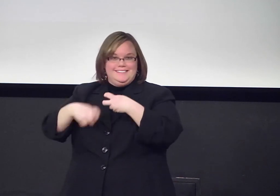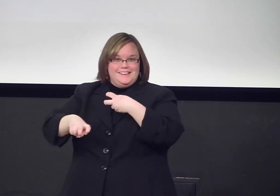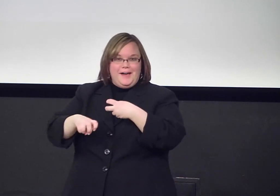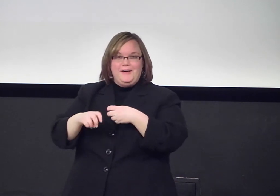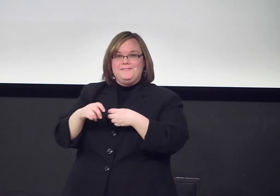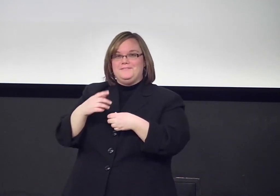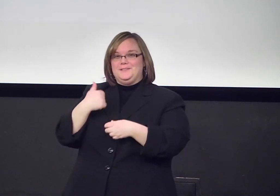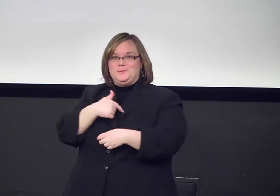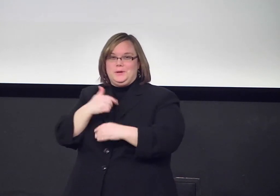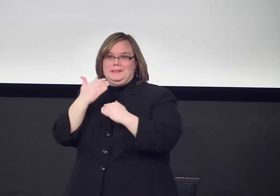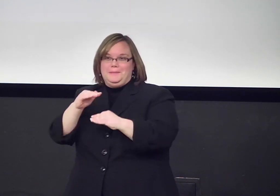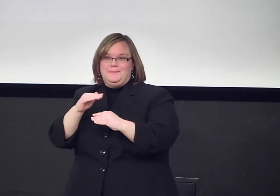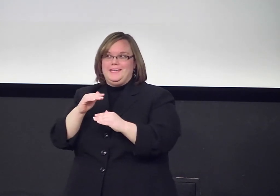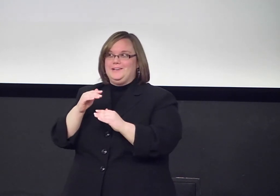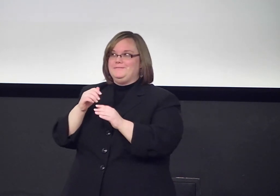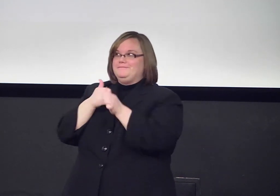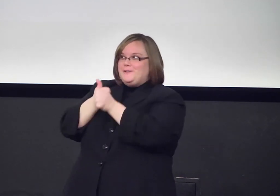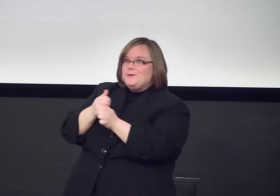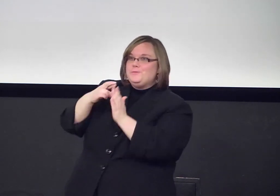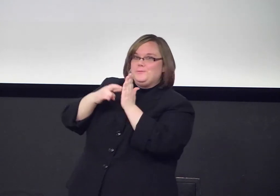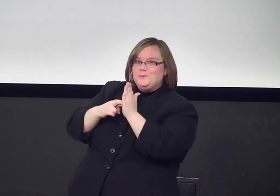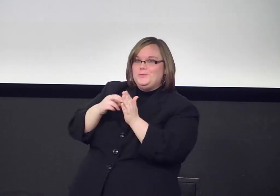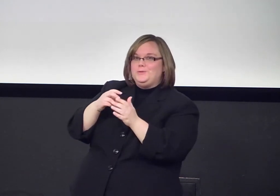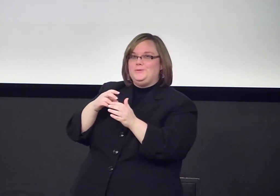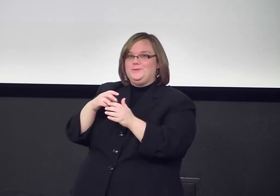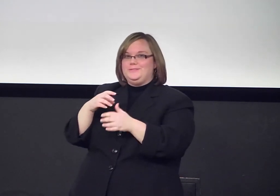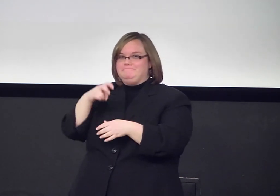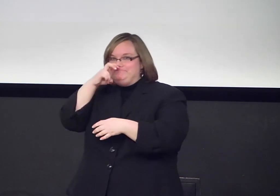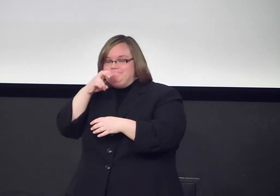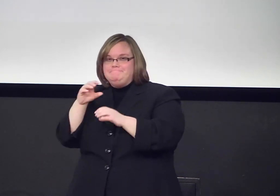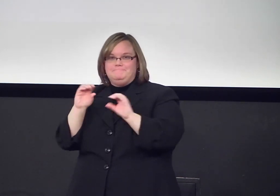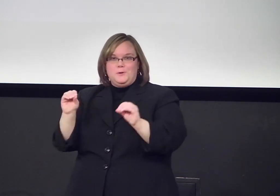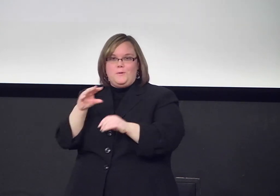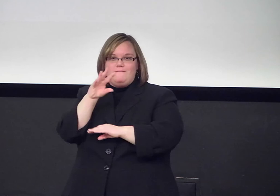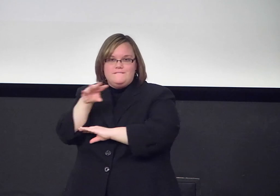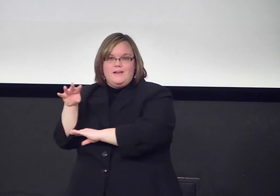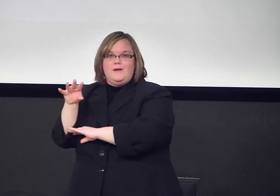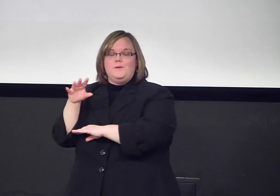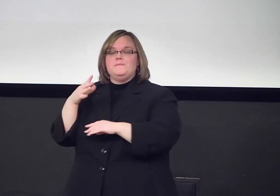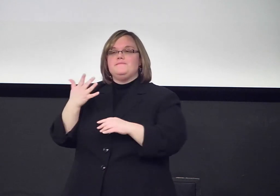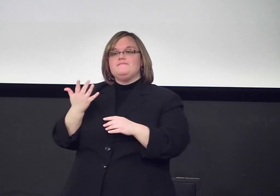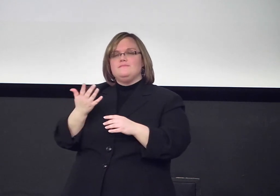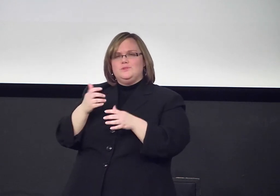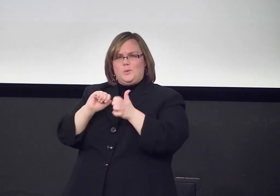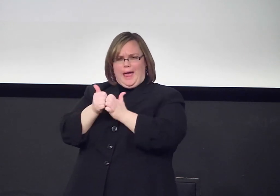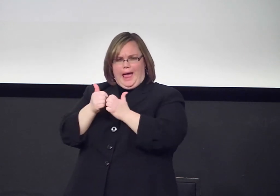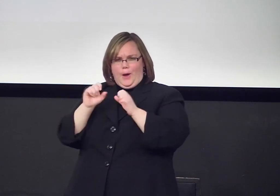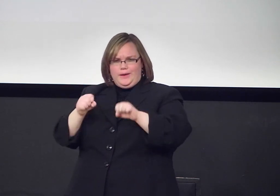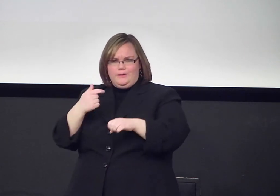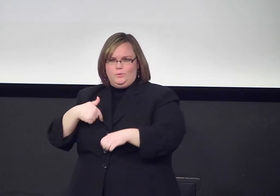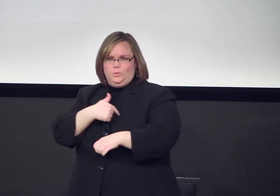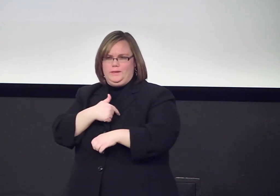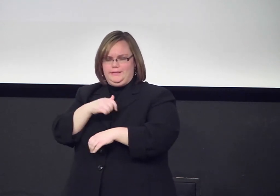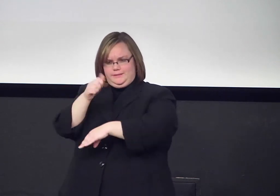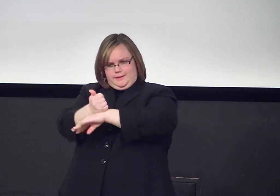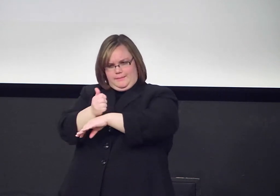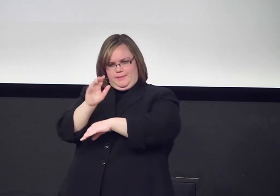I think that that would be difficult because we do have regulations to follow in terms of not being able to film